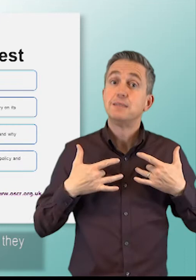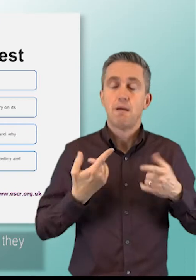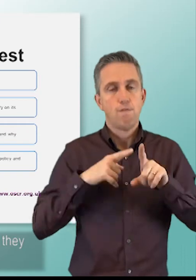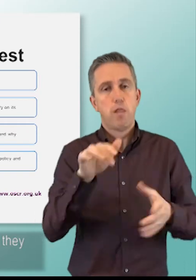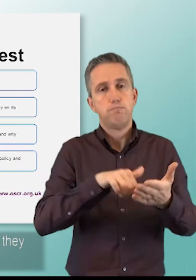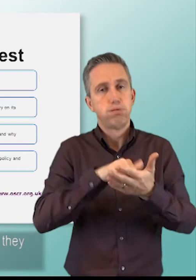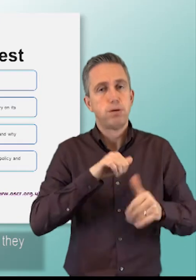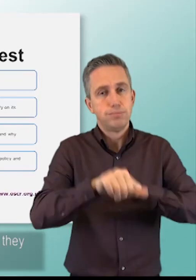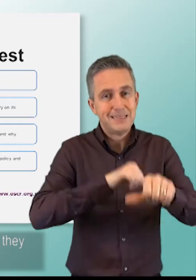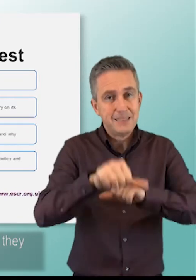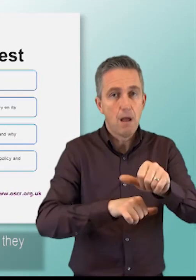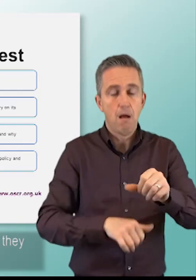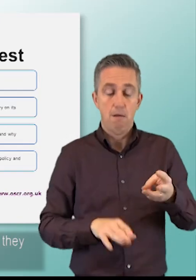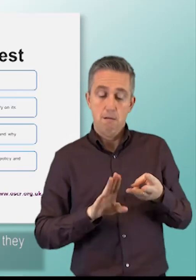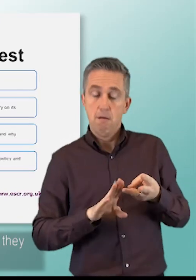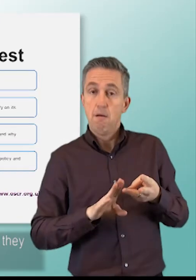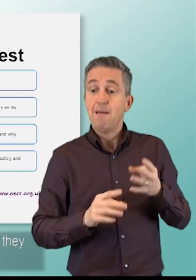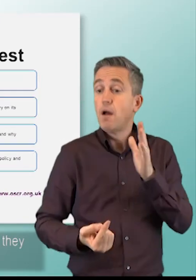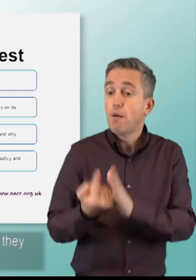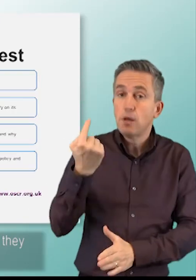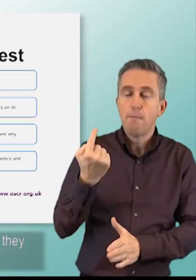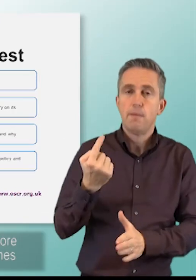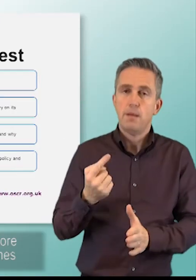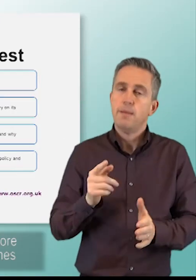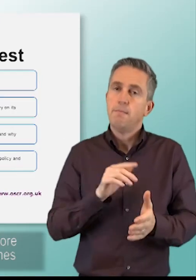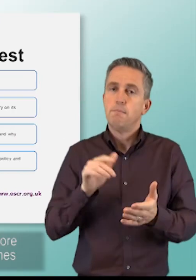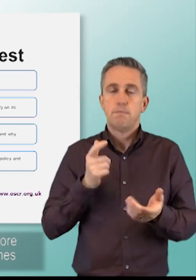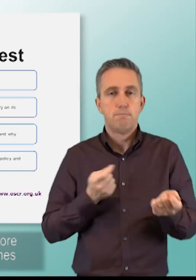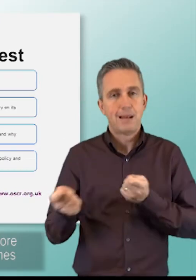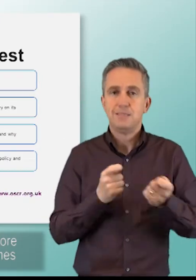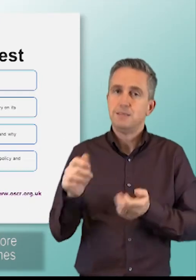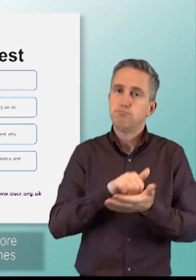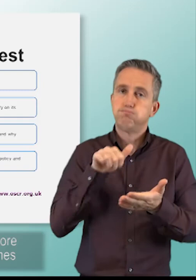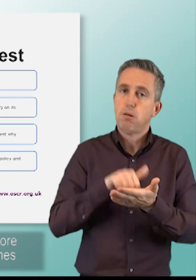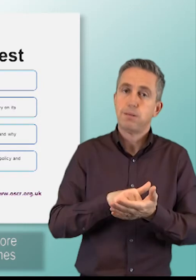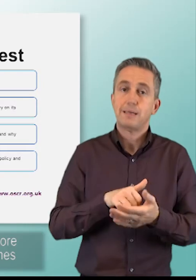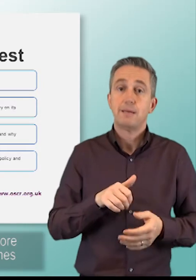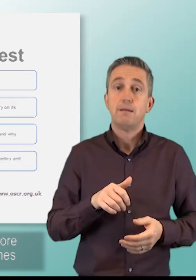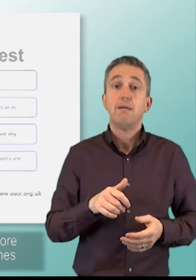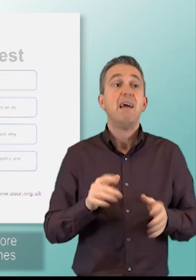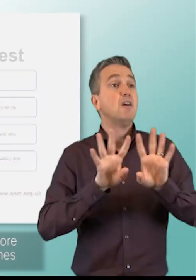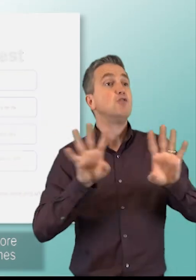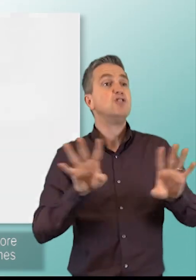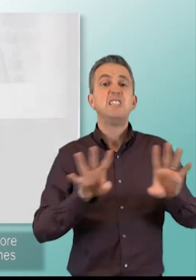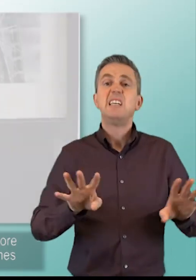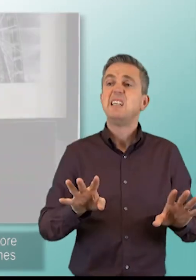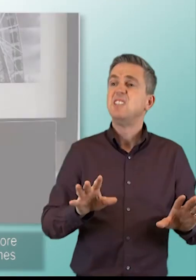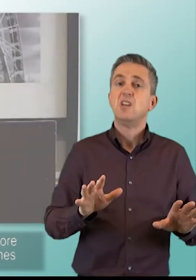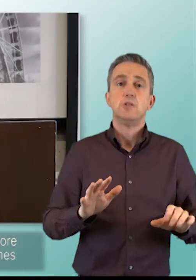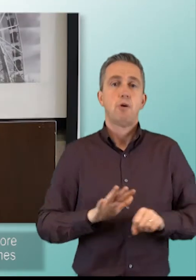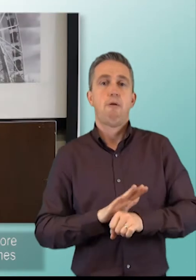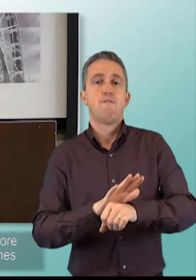with conflicts when they arise, and manage them appropriately. It can be really, really dangerous for trustees to ignore conflicts